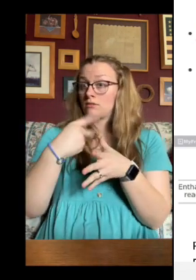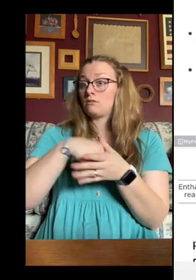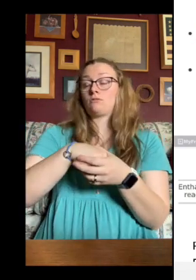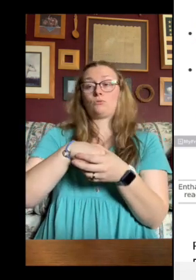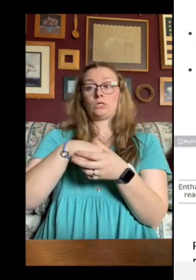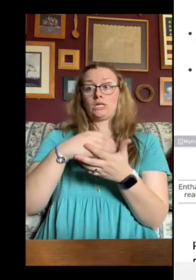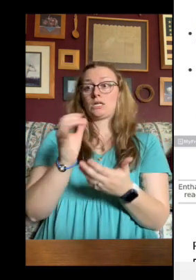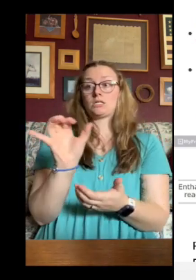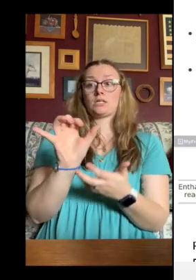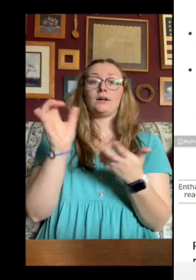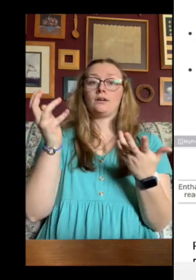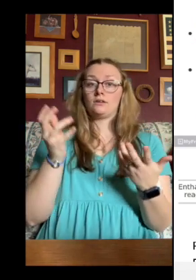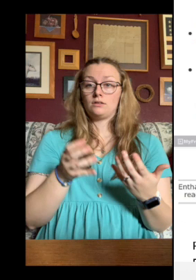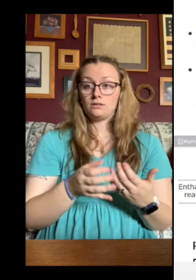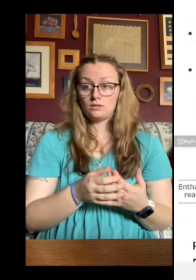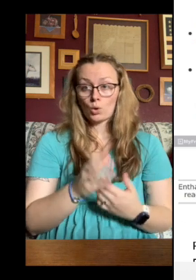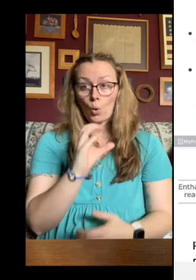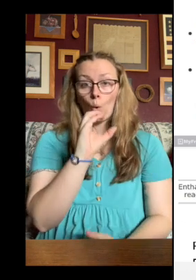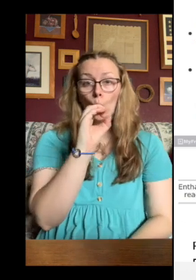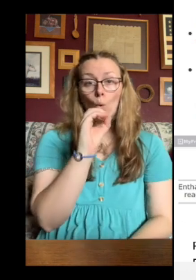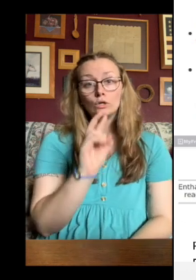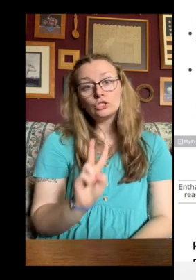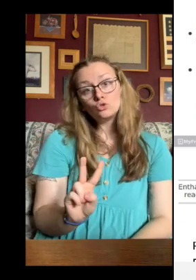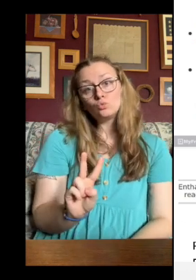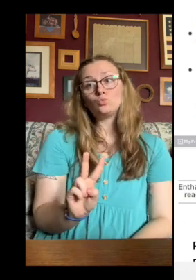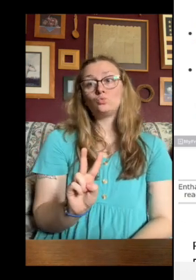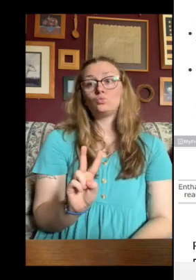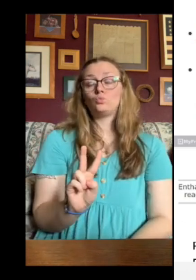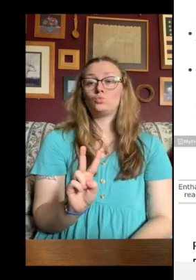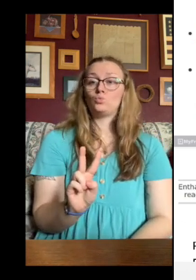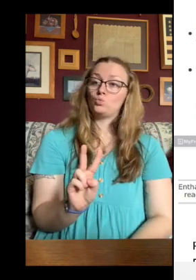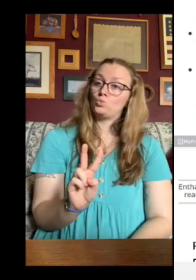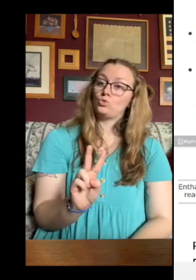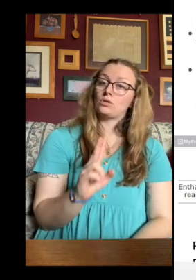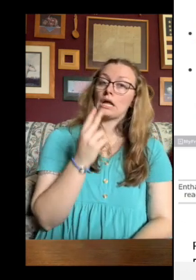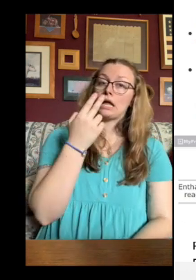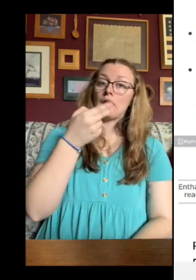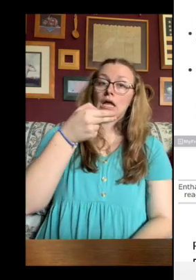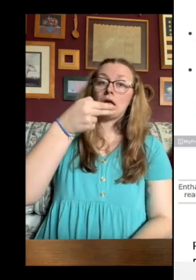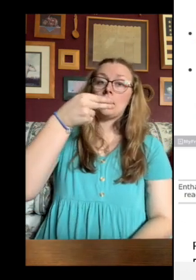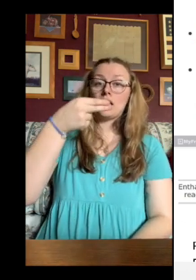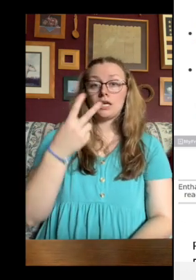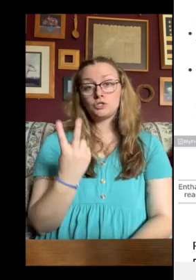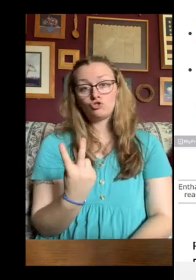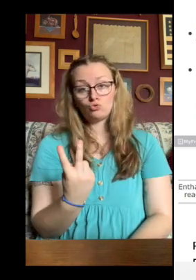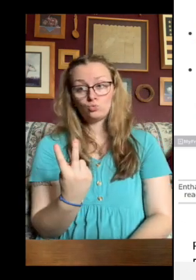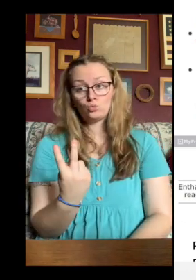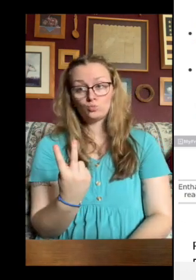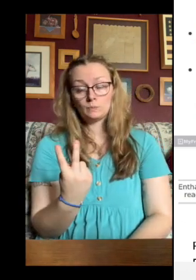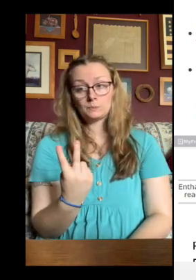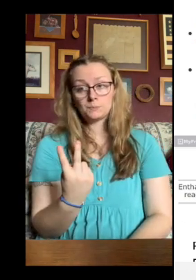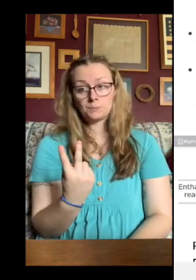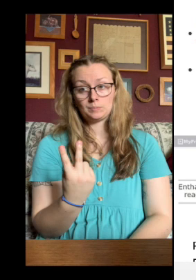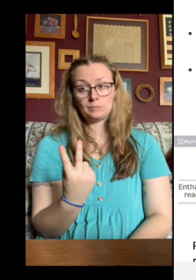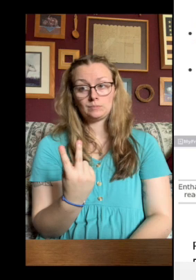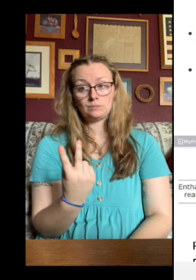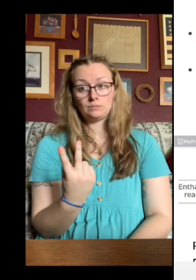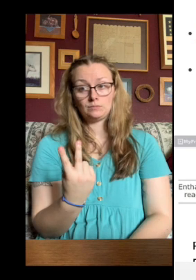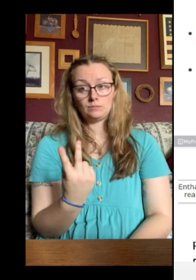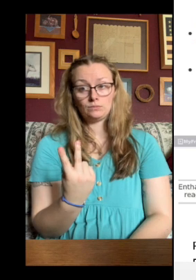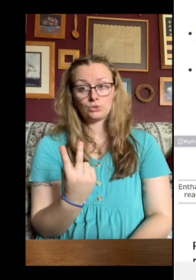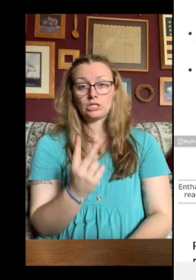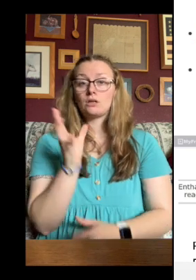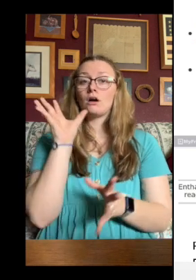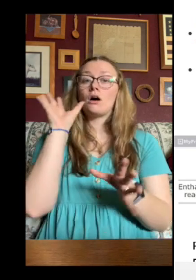wilbur? O2. Mommy, do you feel better? Yes, I do. Thank you, Bug. H2. Yay. All these ones circled